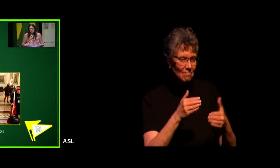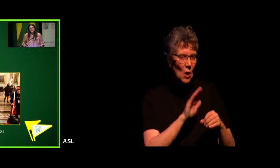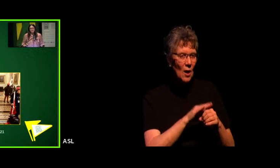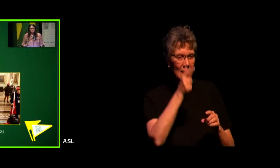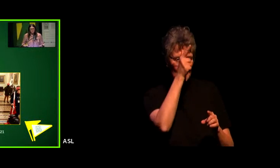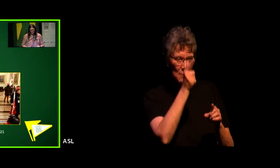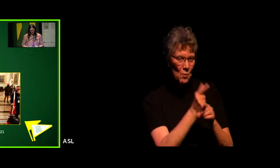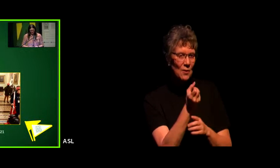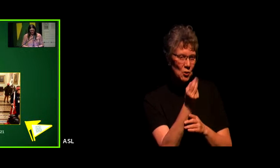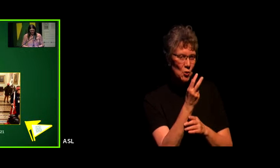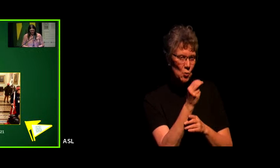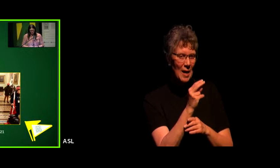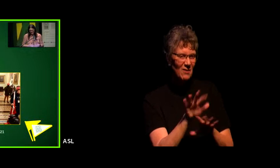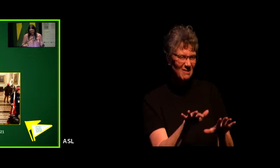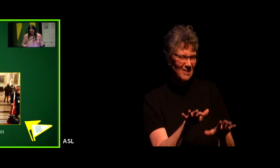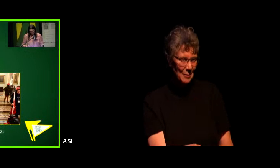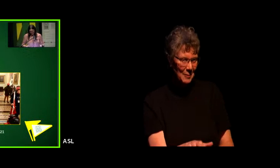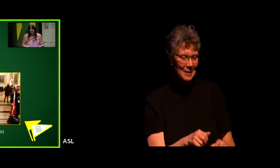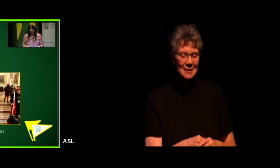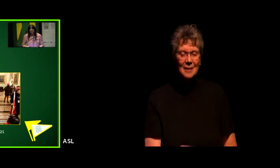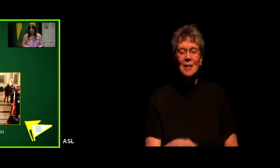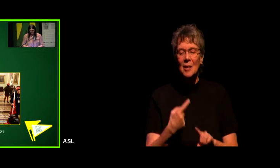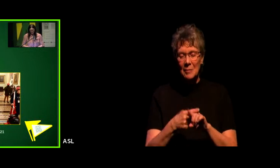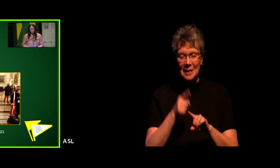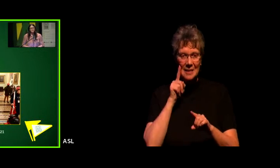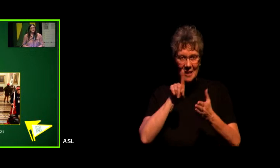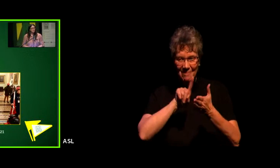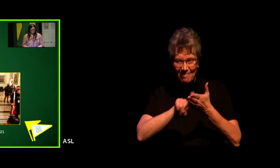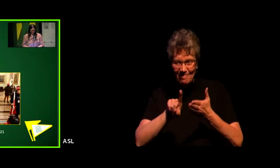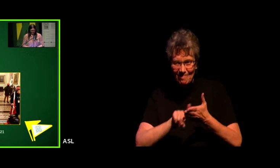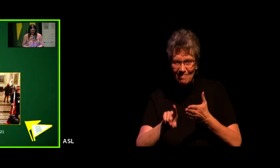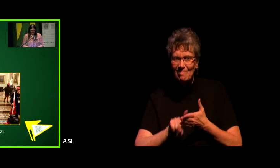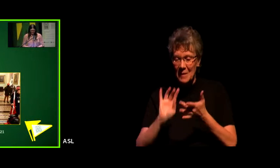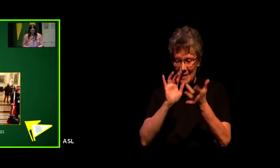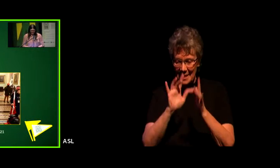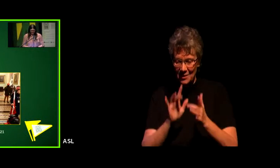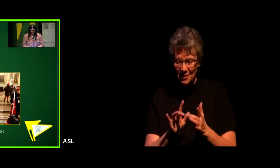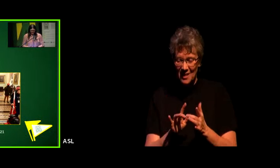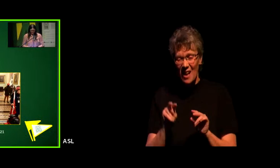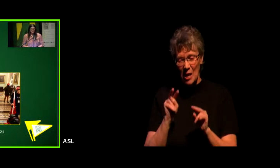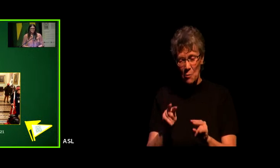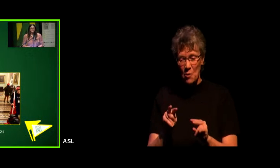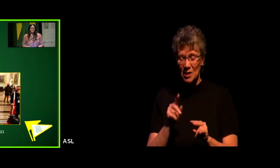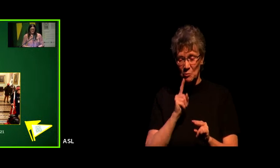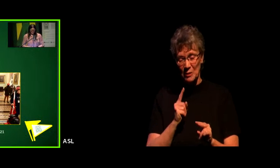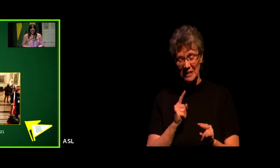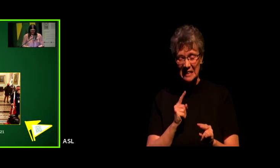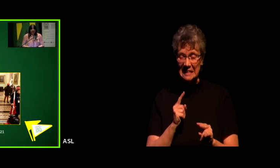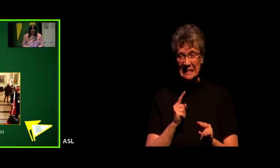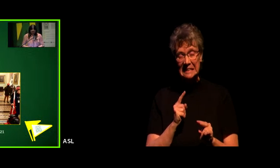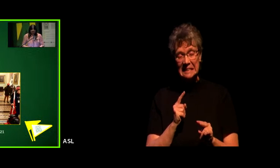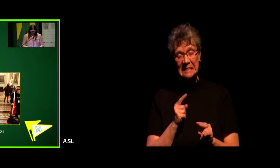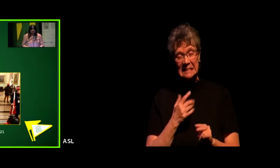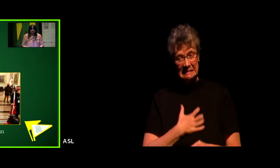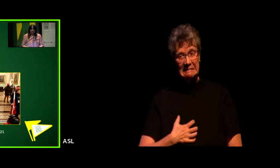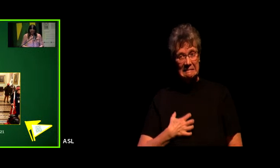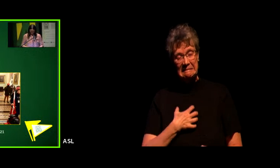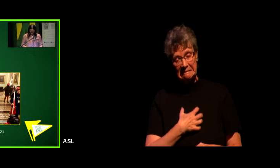the internet, where I digitally excavate through a lot of very questionable videos and browse very terrible